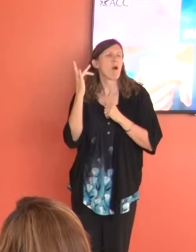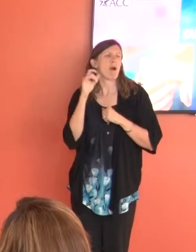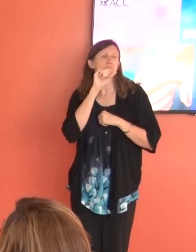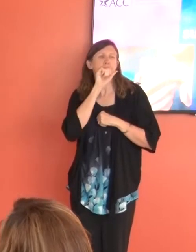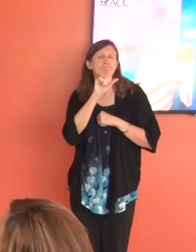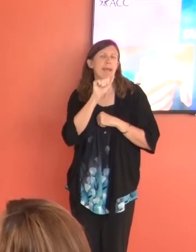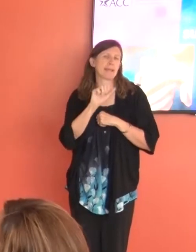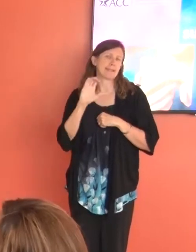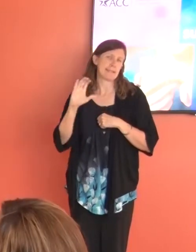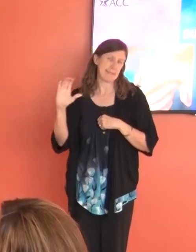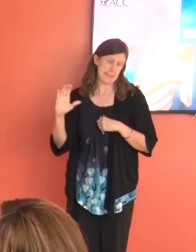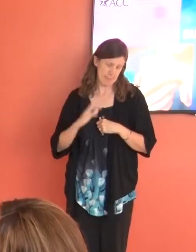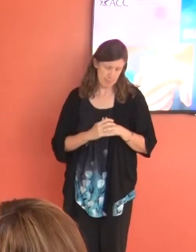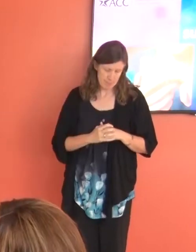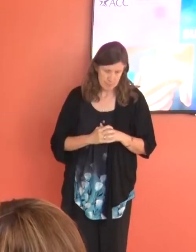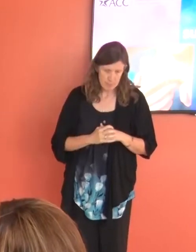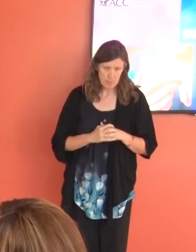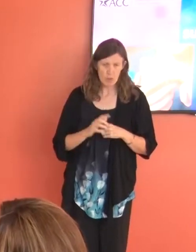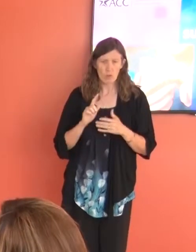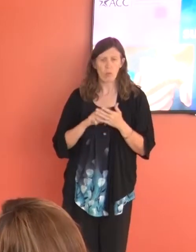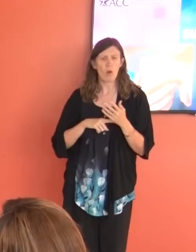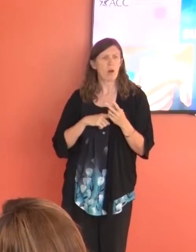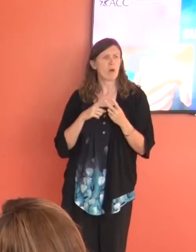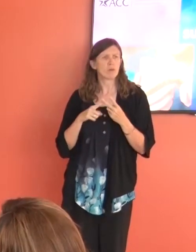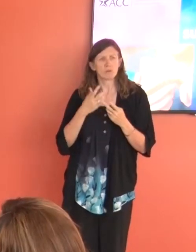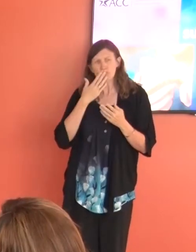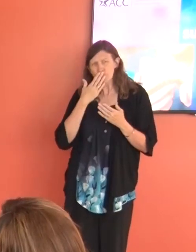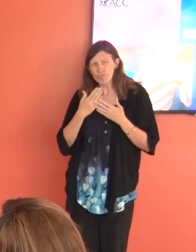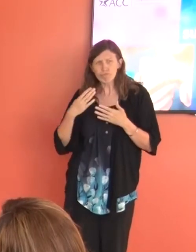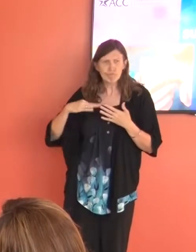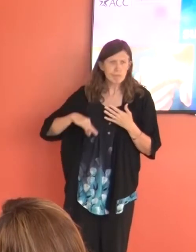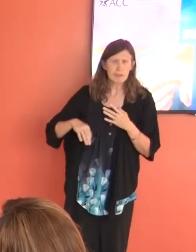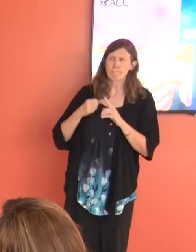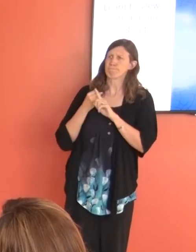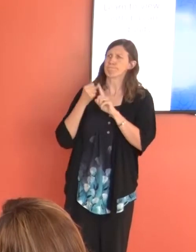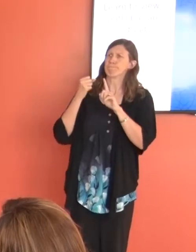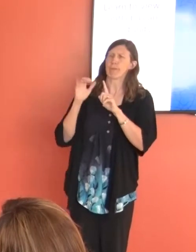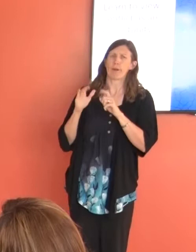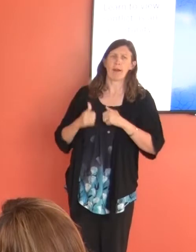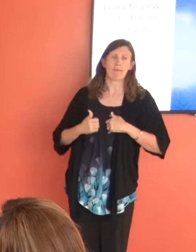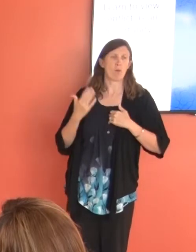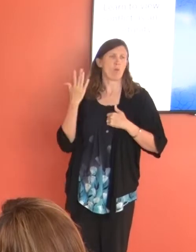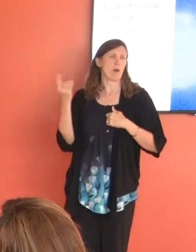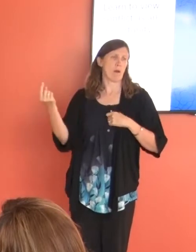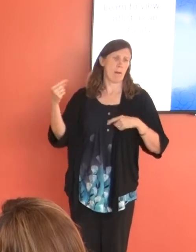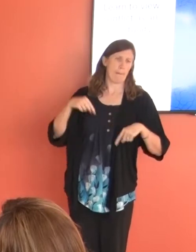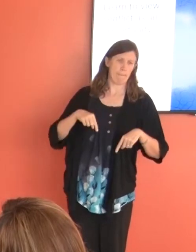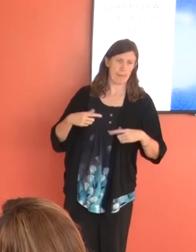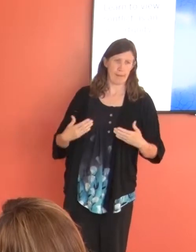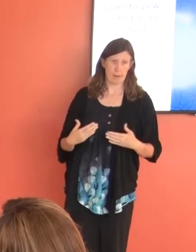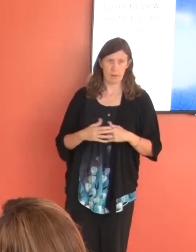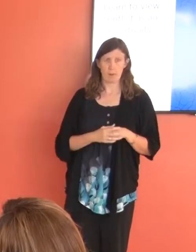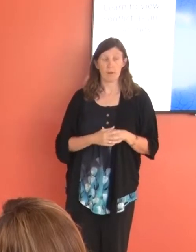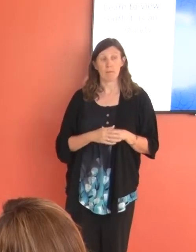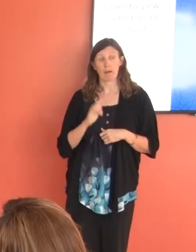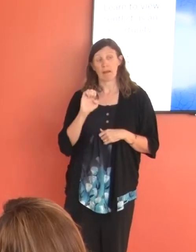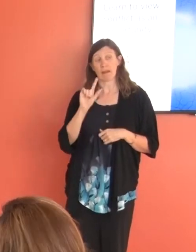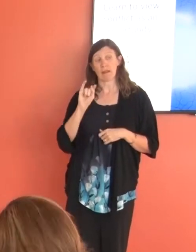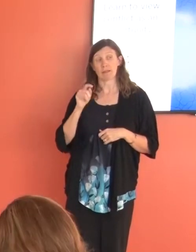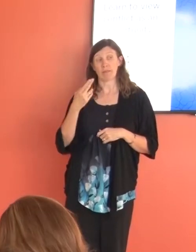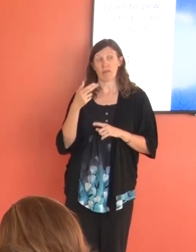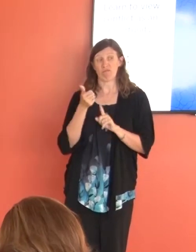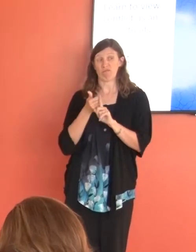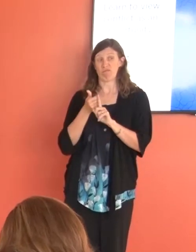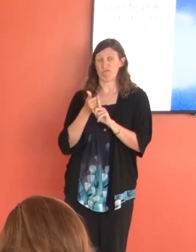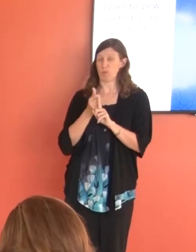ACC, what made a difference, why they came here. But if you listen to Elizabeth's story, you